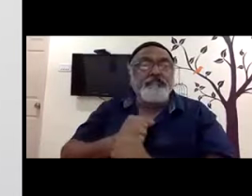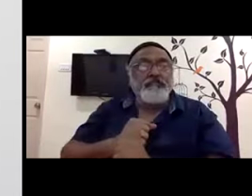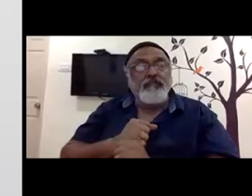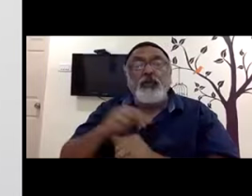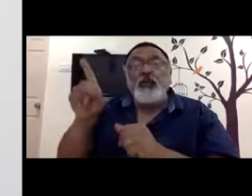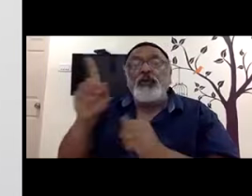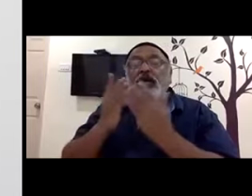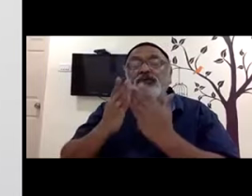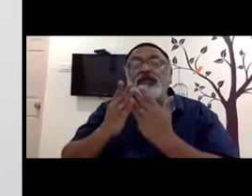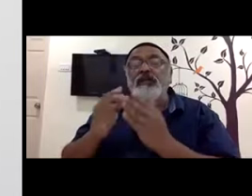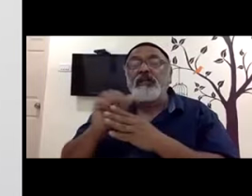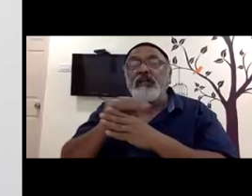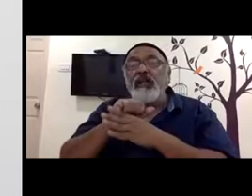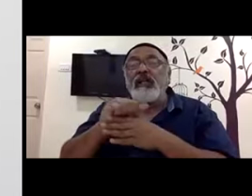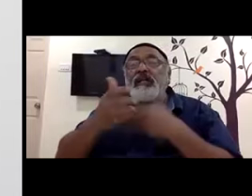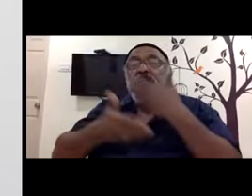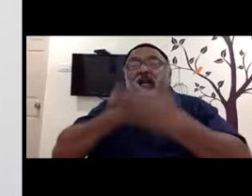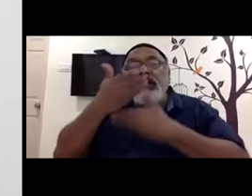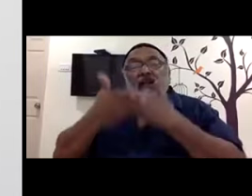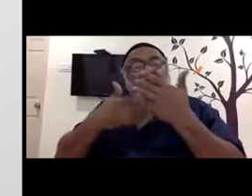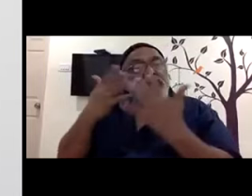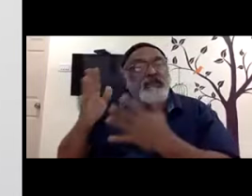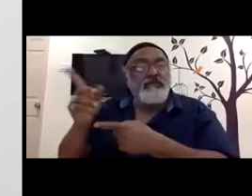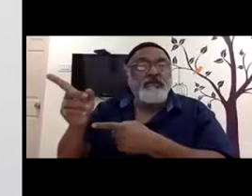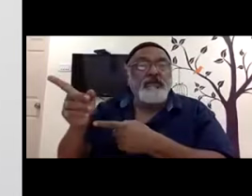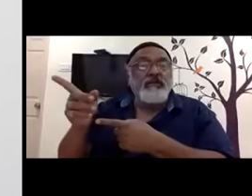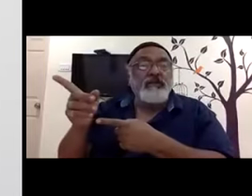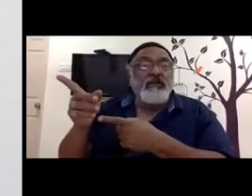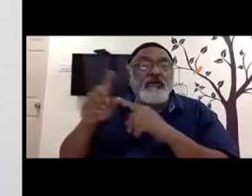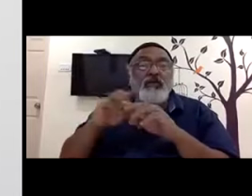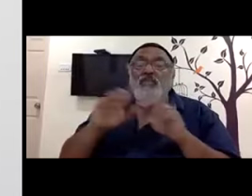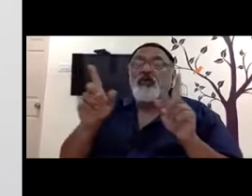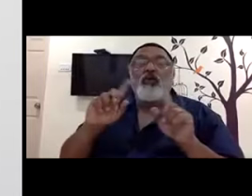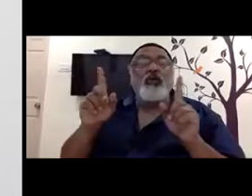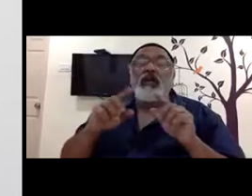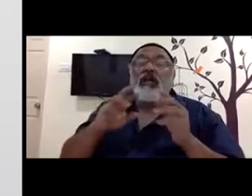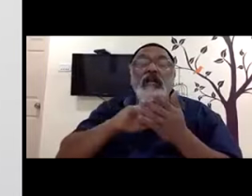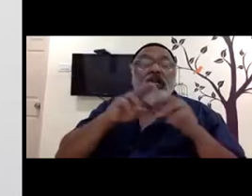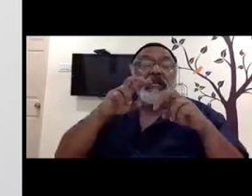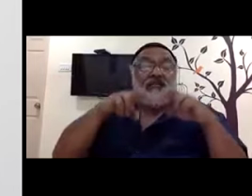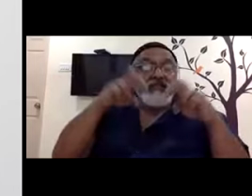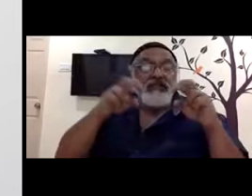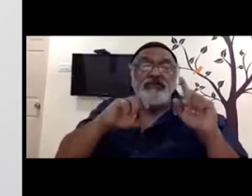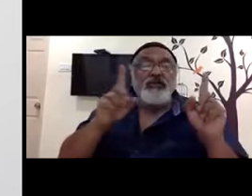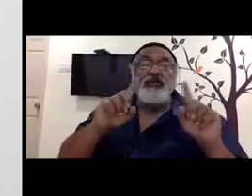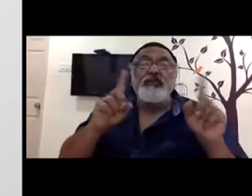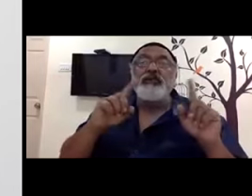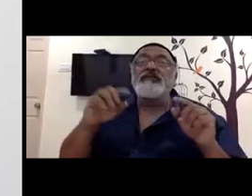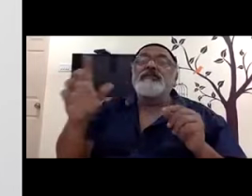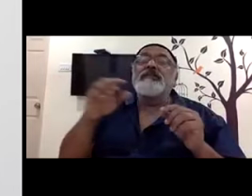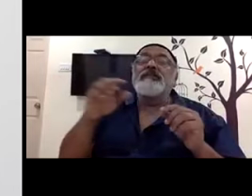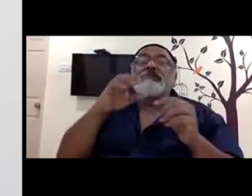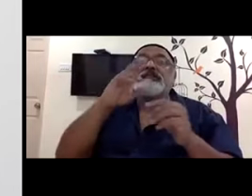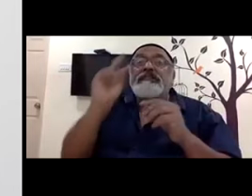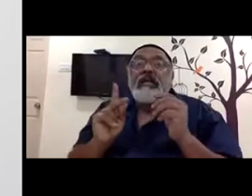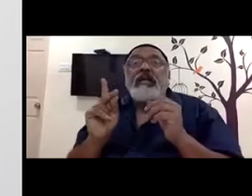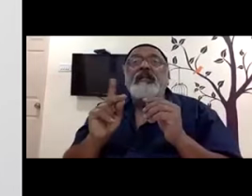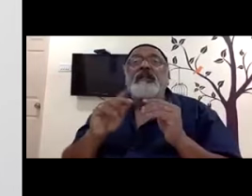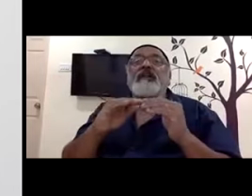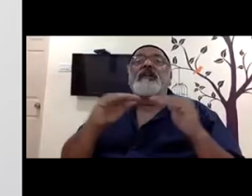educational training, but that is not equivalent to research, because it's a secondary source to